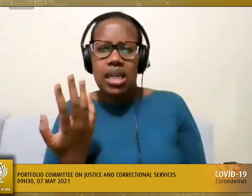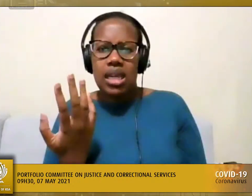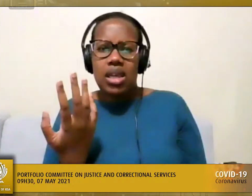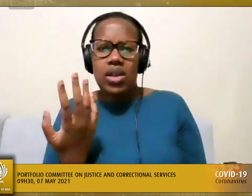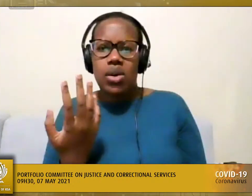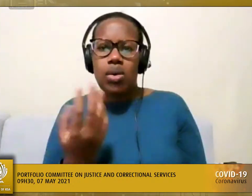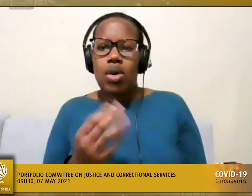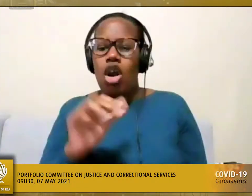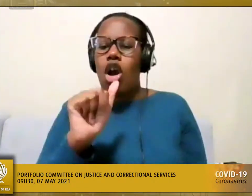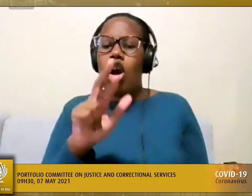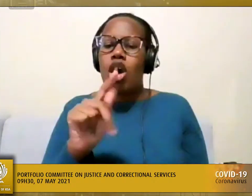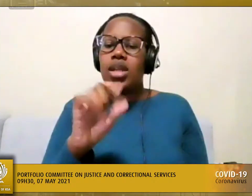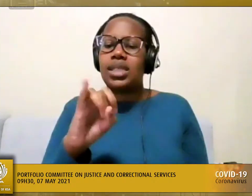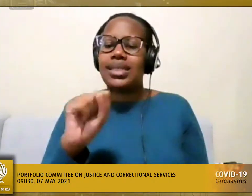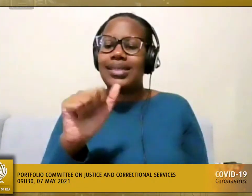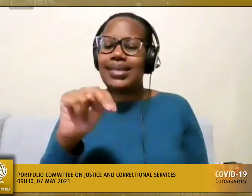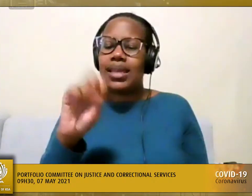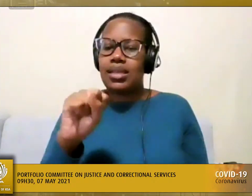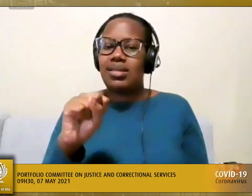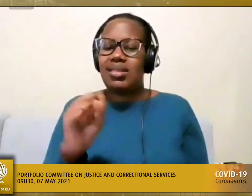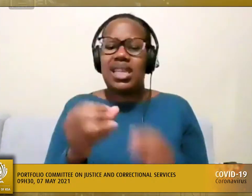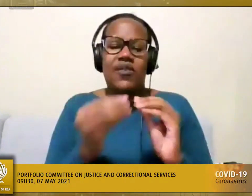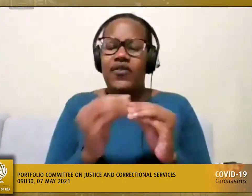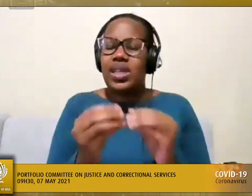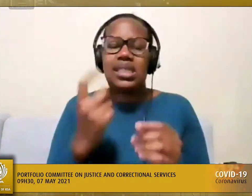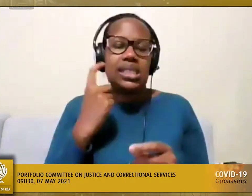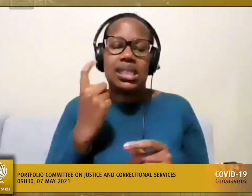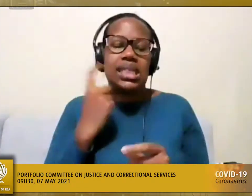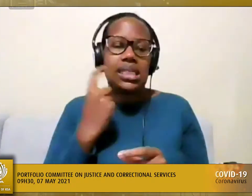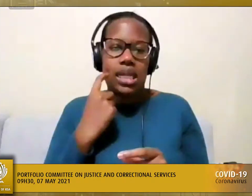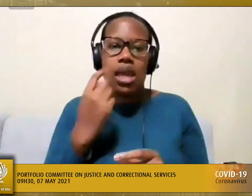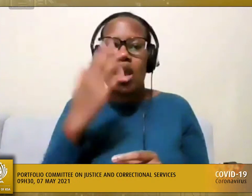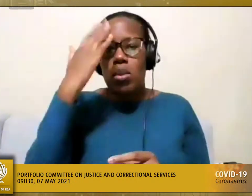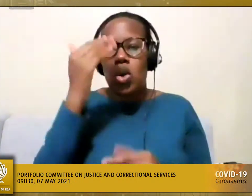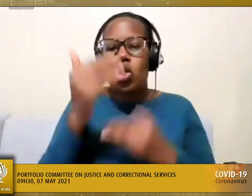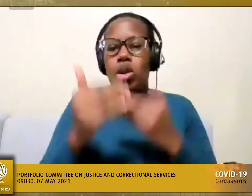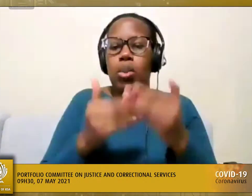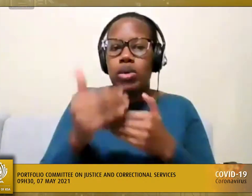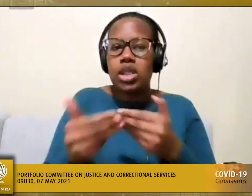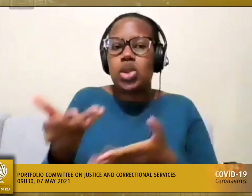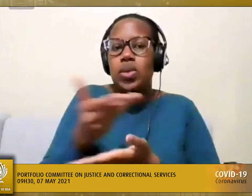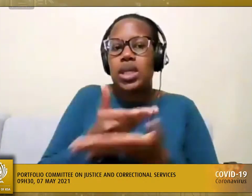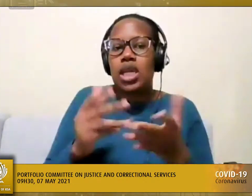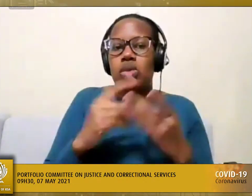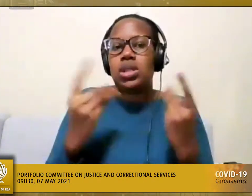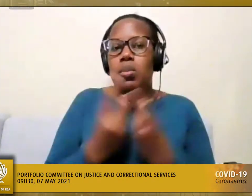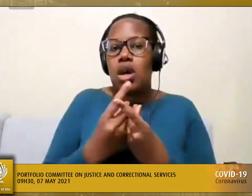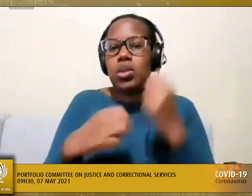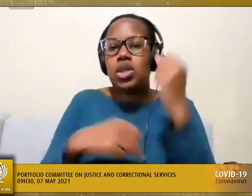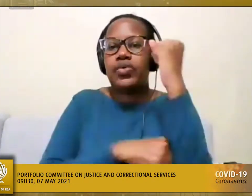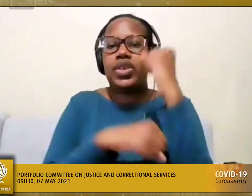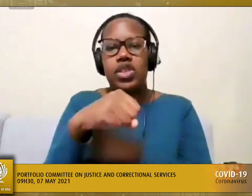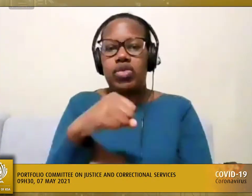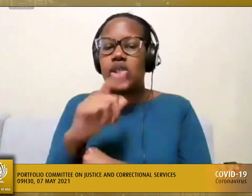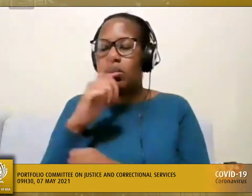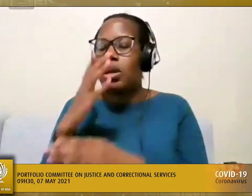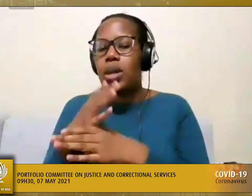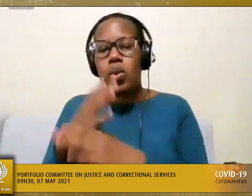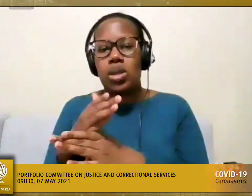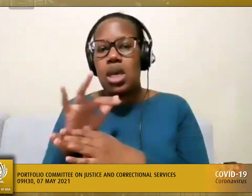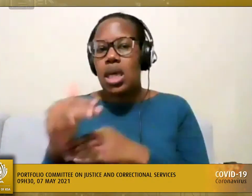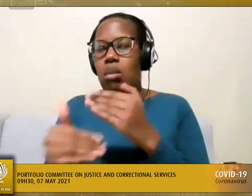artisans and I know the process of engaging with the Department of infrastructure and Public Works is